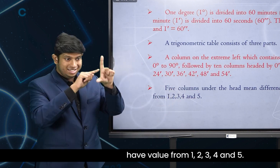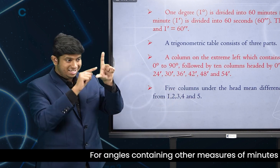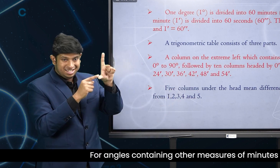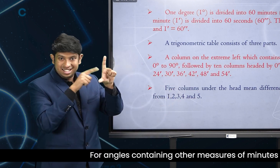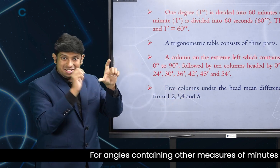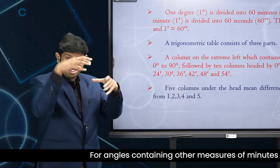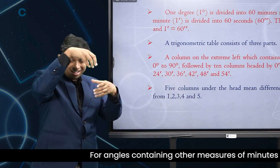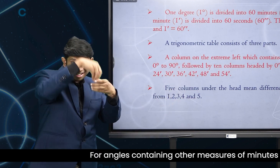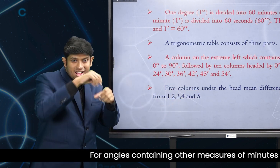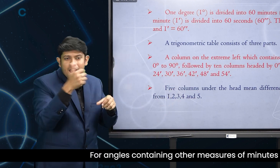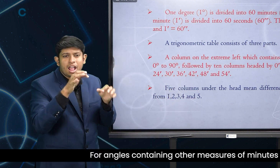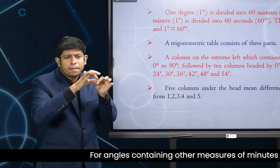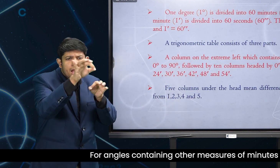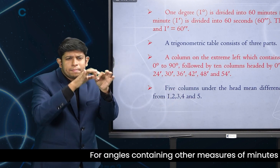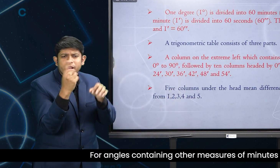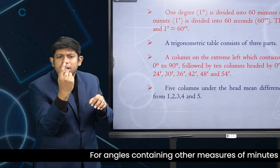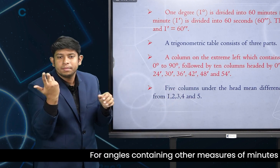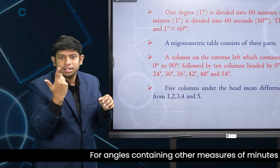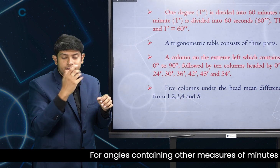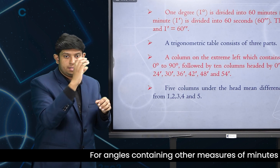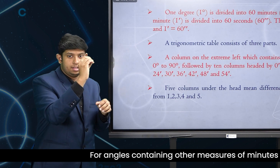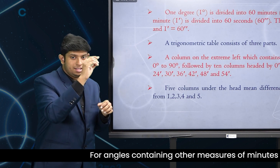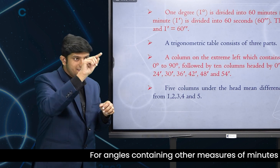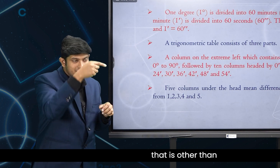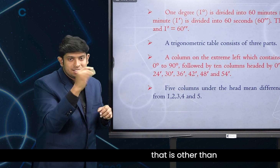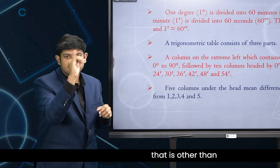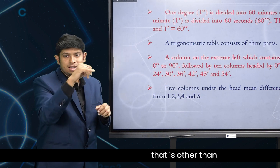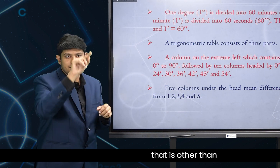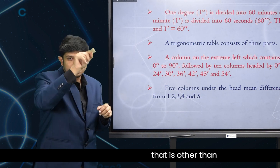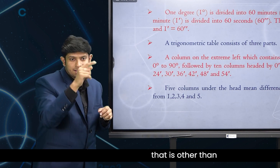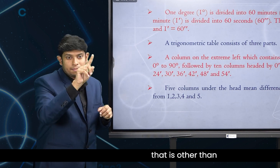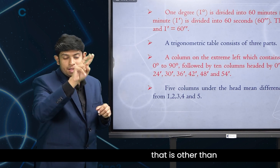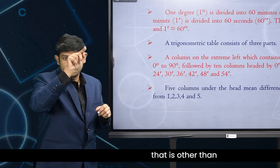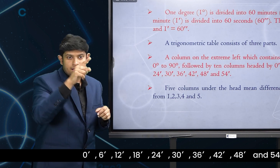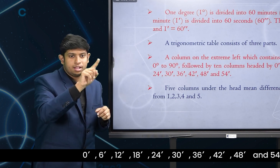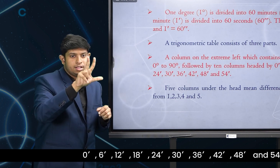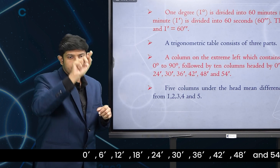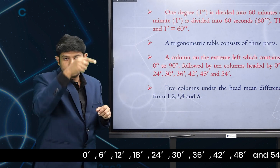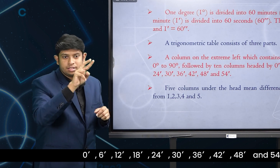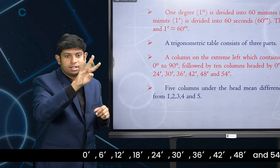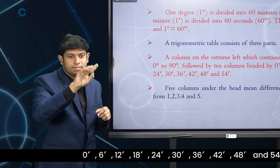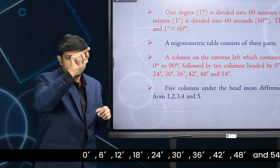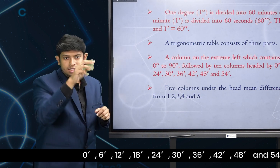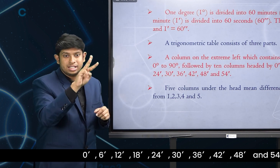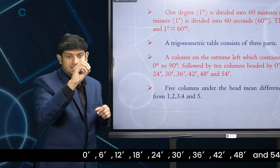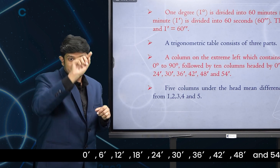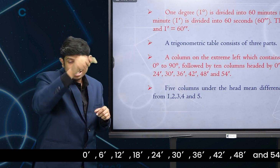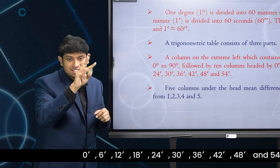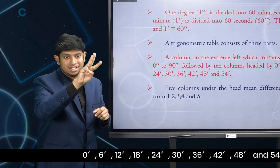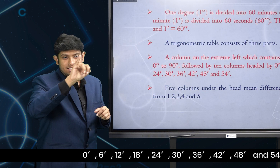For angles containing other measures of minutes, that is other than 0 minutes, 6 minutes, 12 minutes,